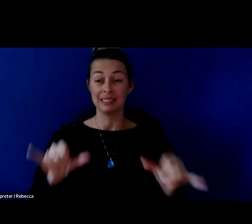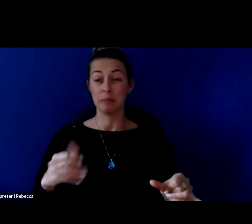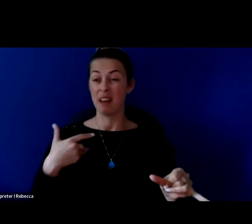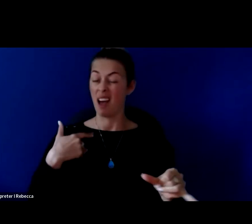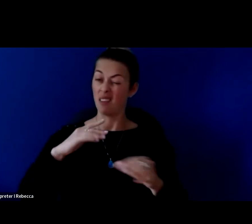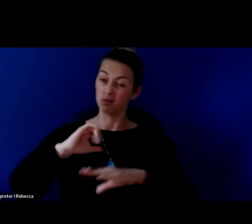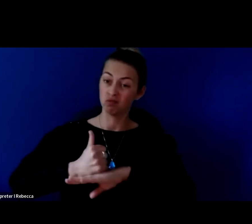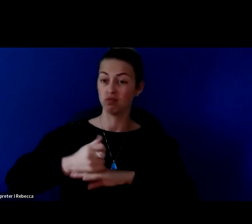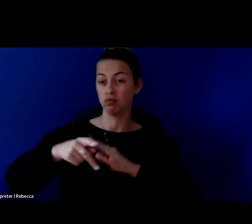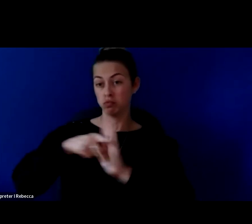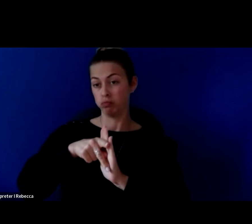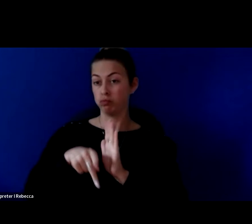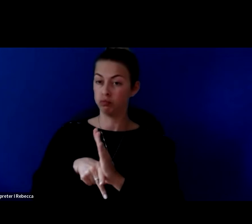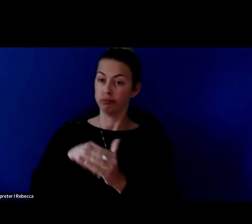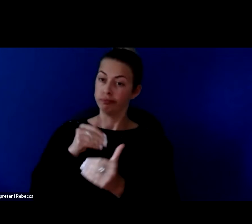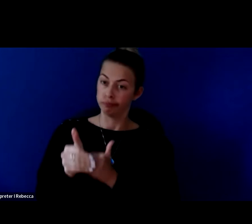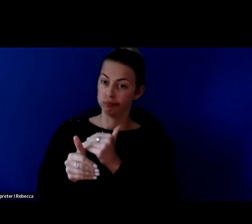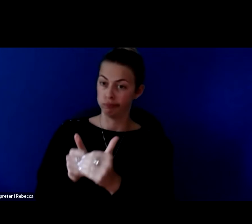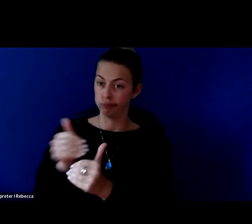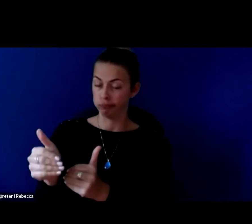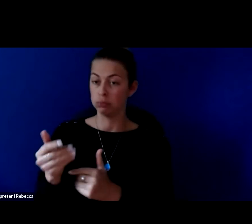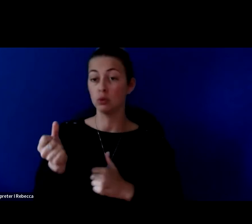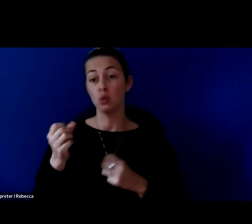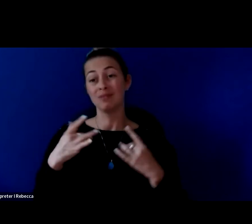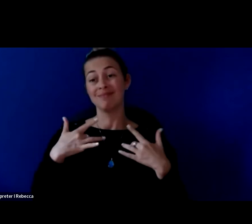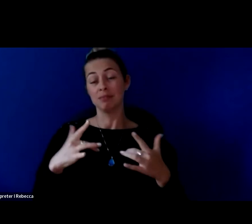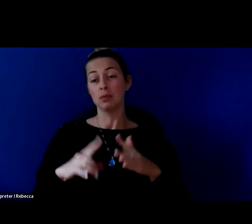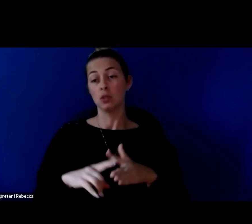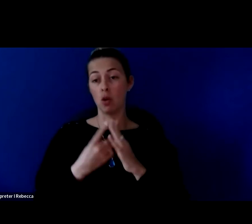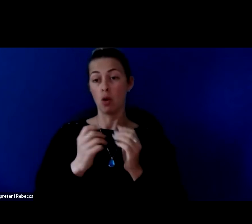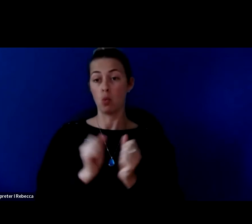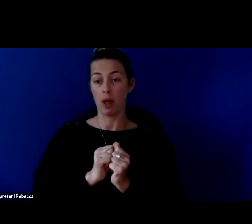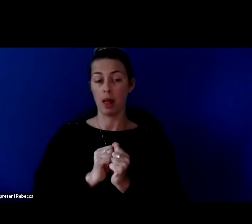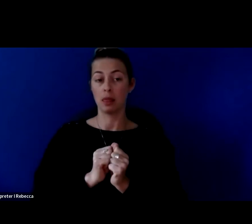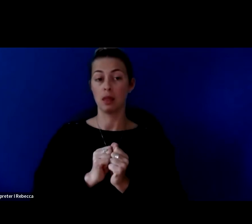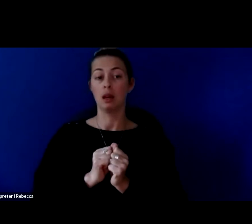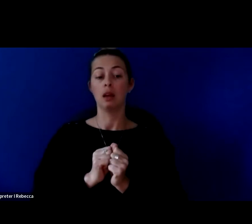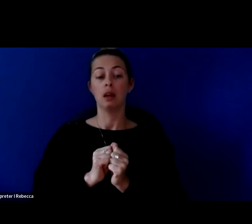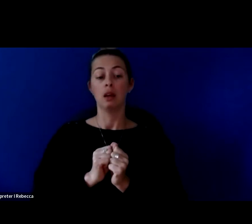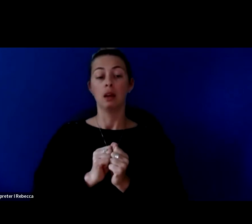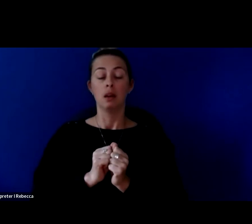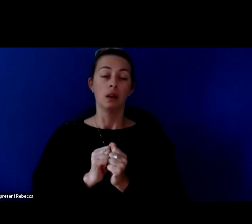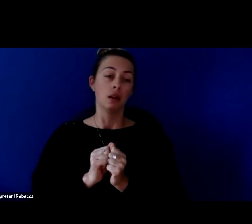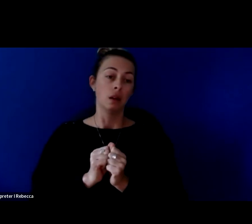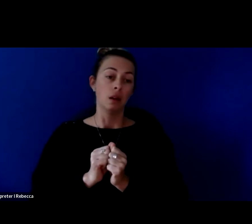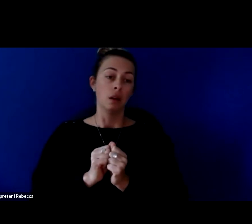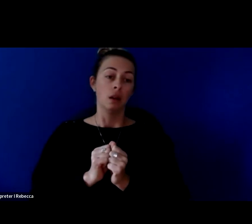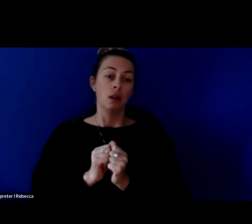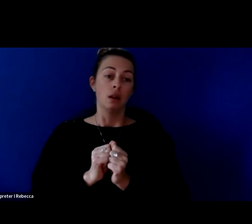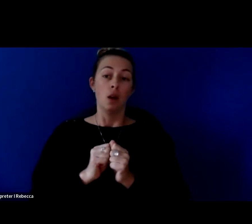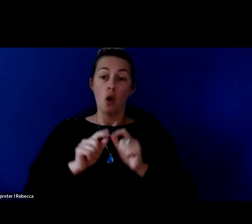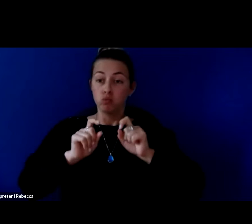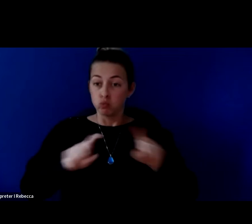protocol, and in large part, you begin usually with a query that goes before the school